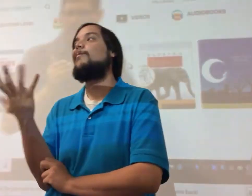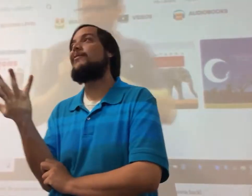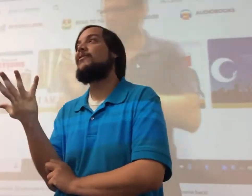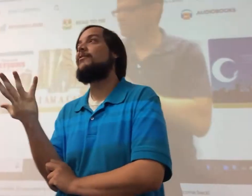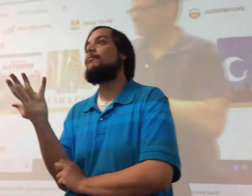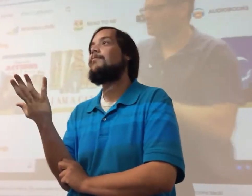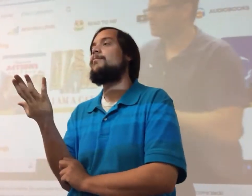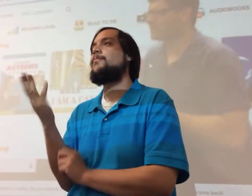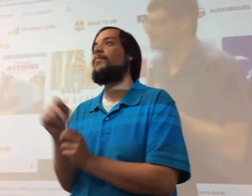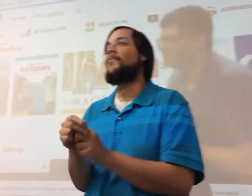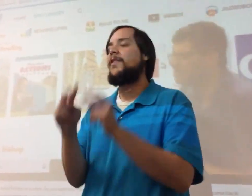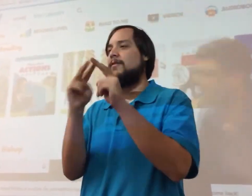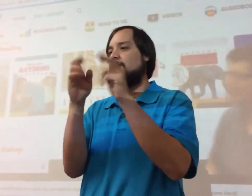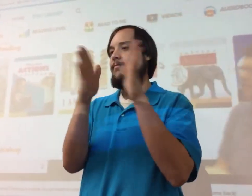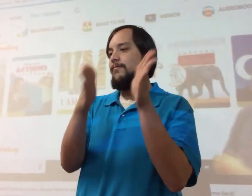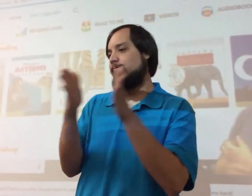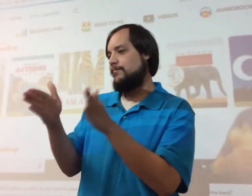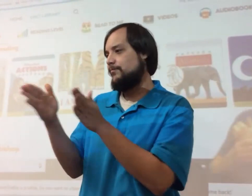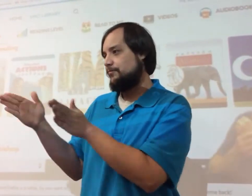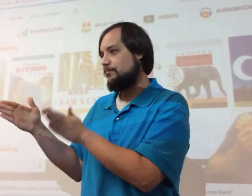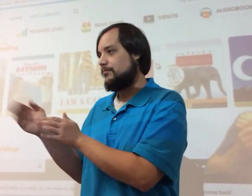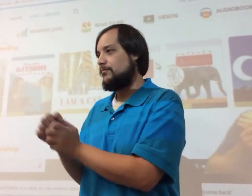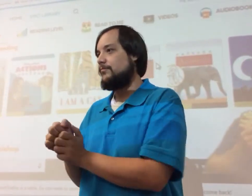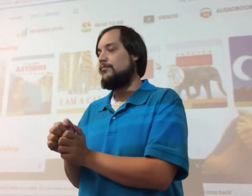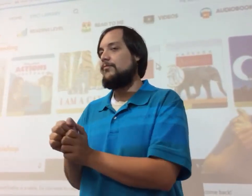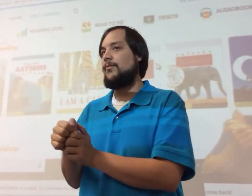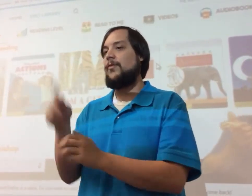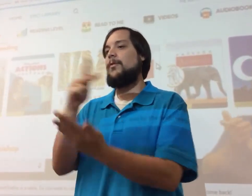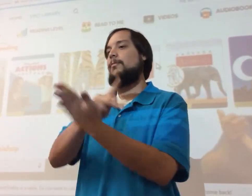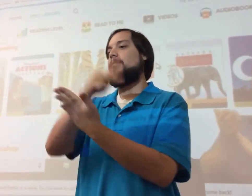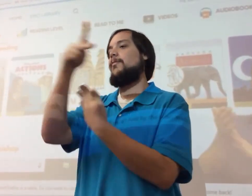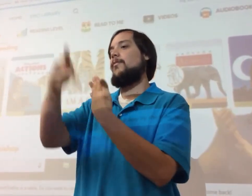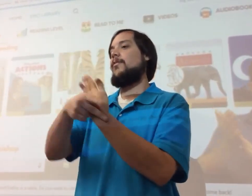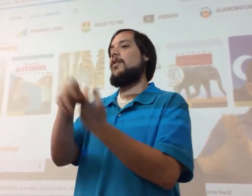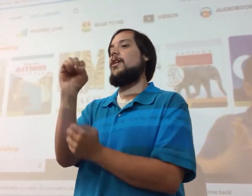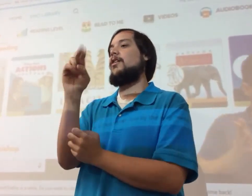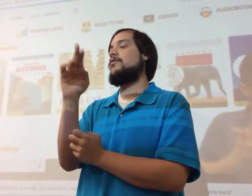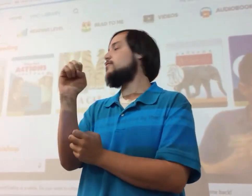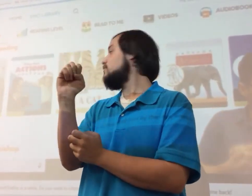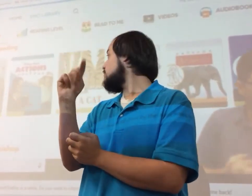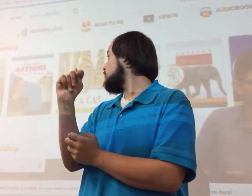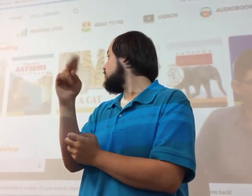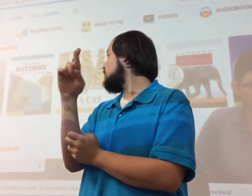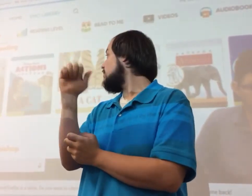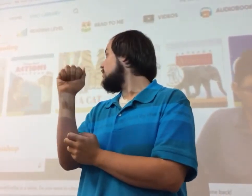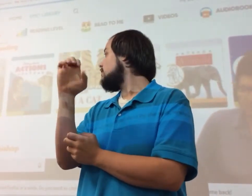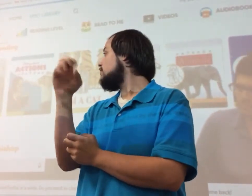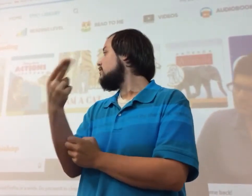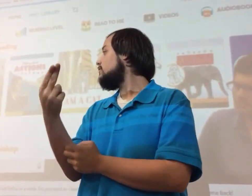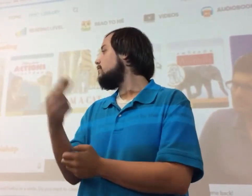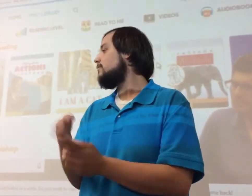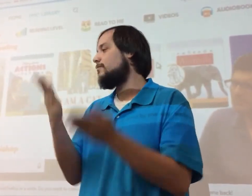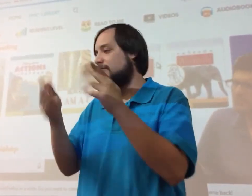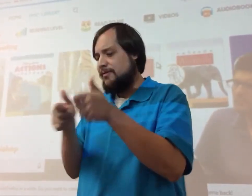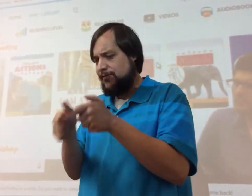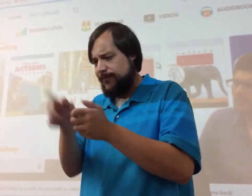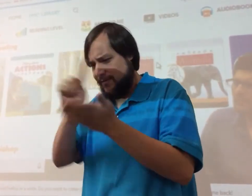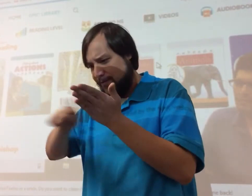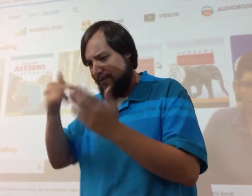the coordinator for the outreach program. Ready? I think he texted you. You want to check your